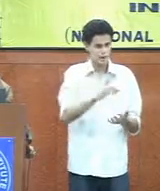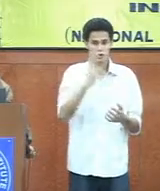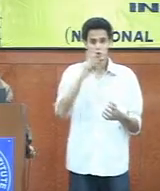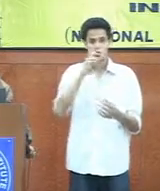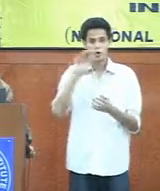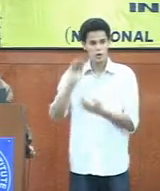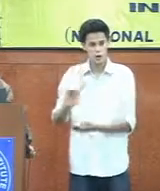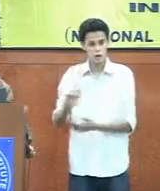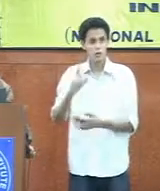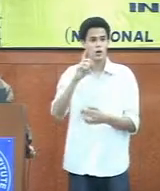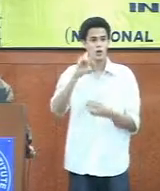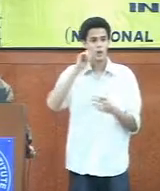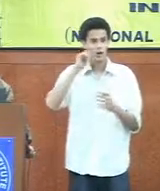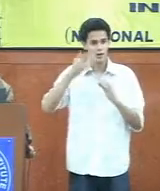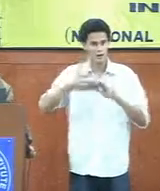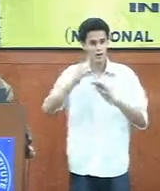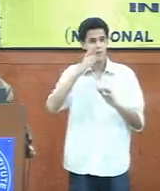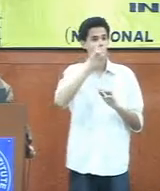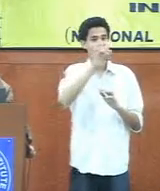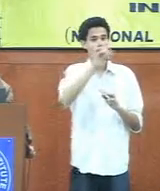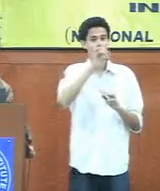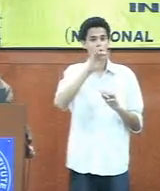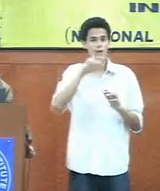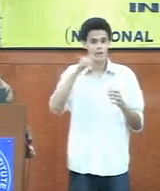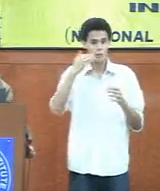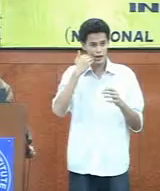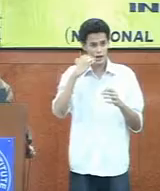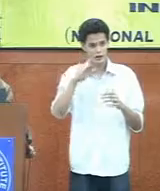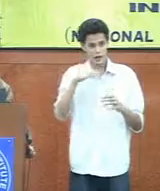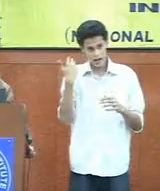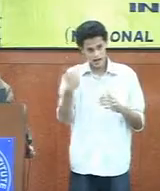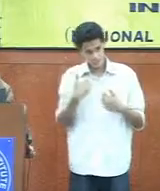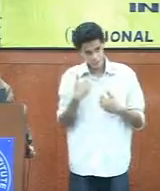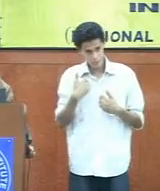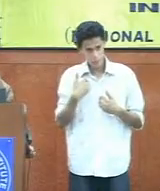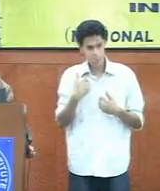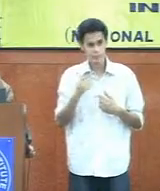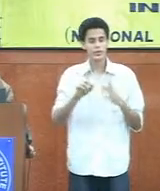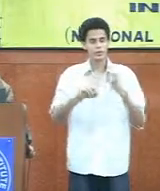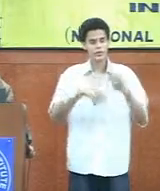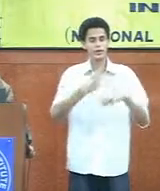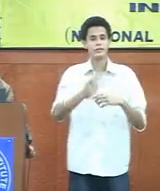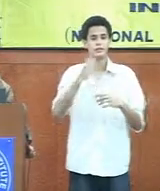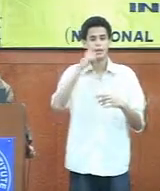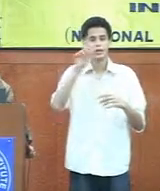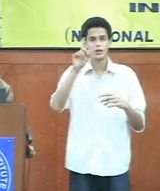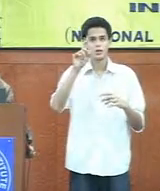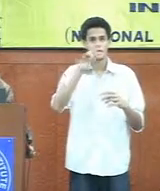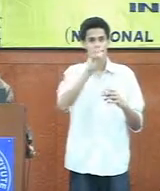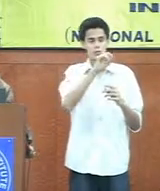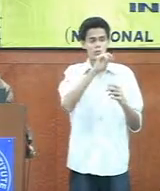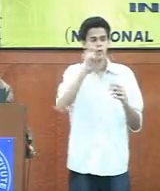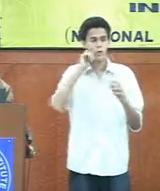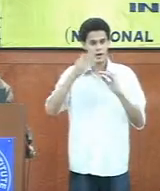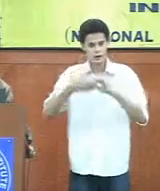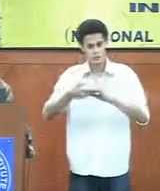2 daughters, 1 wife and a mother at the time when he dies, then his mother,